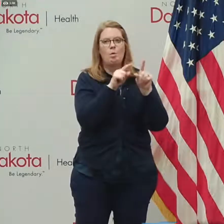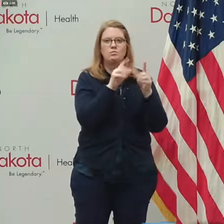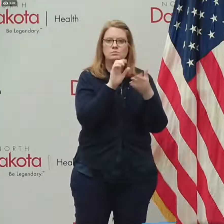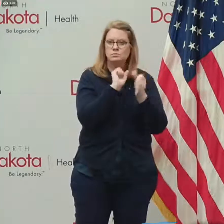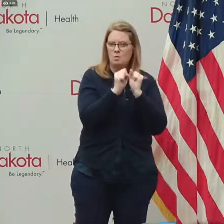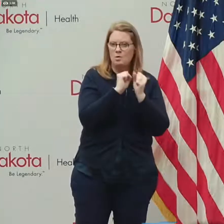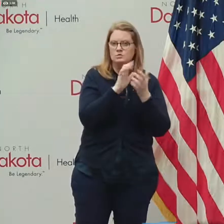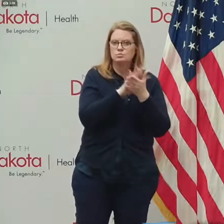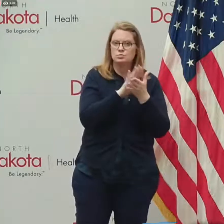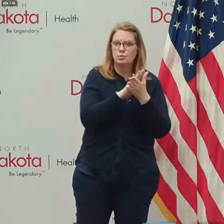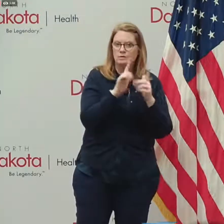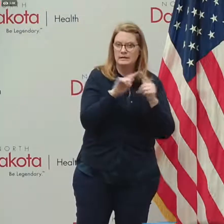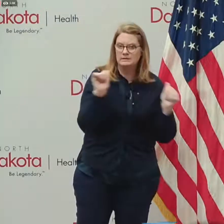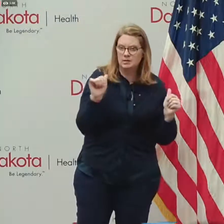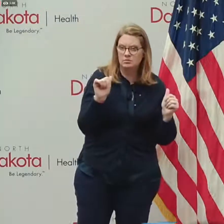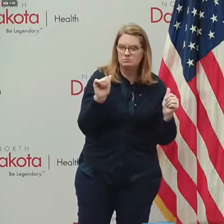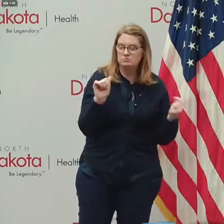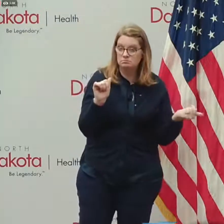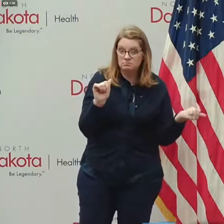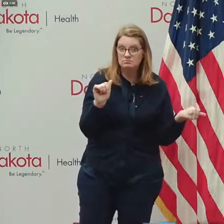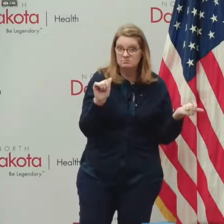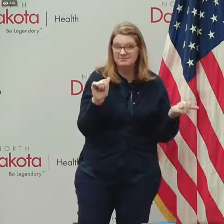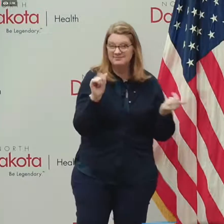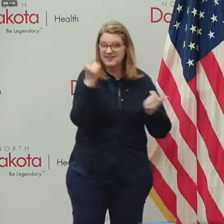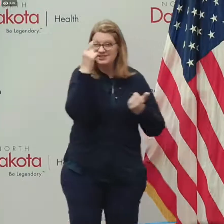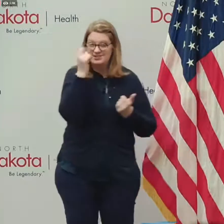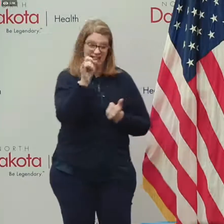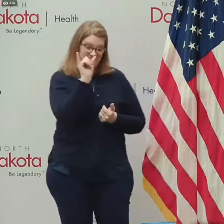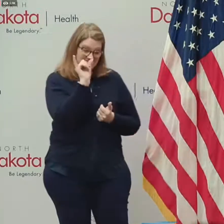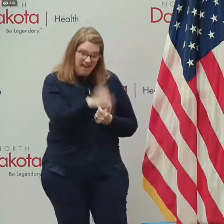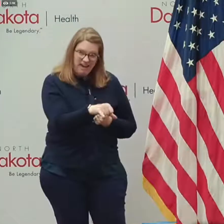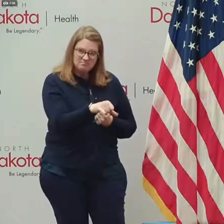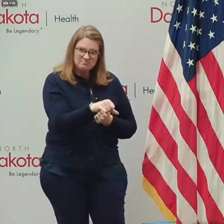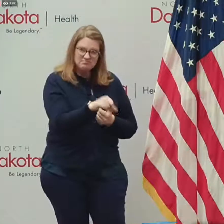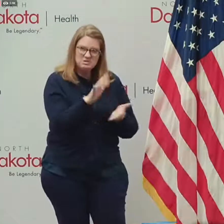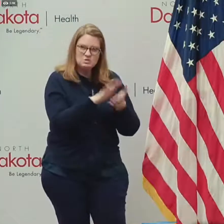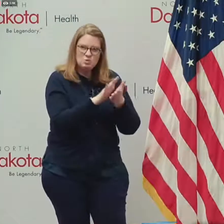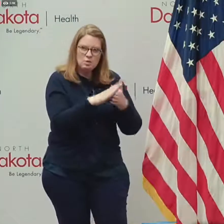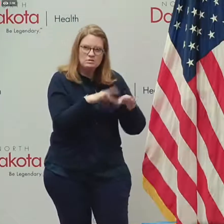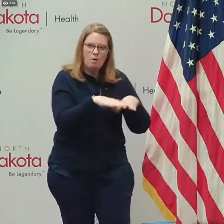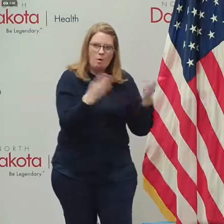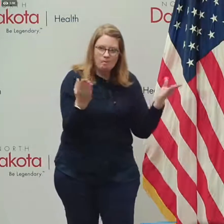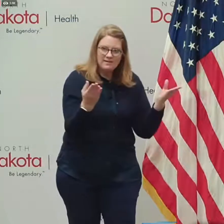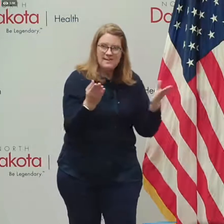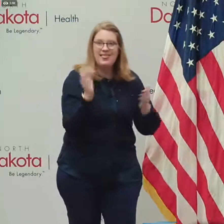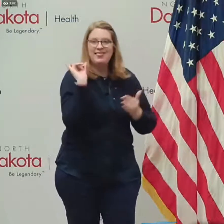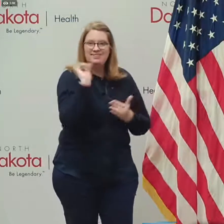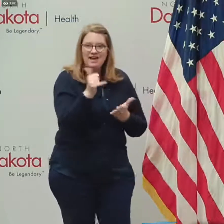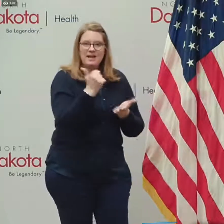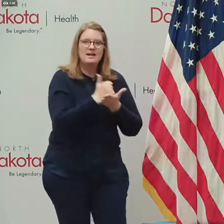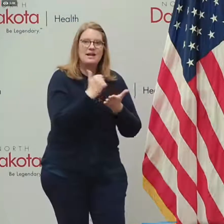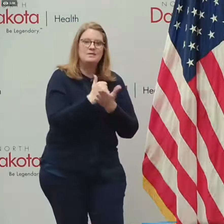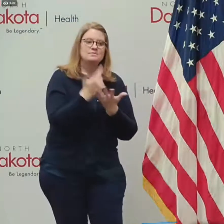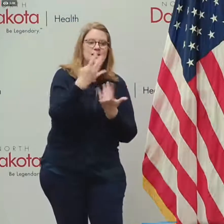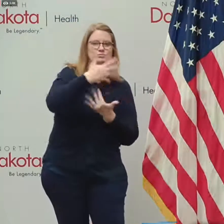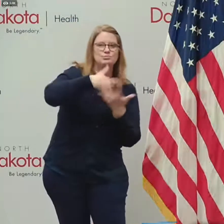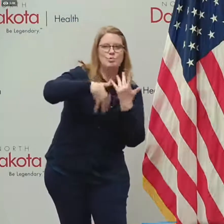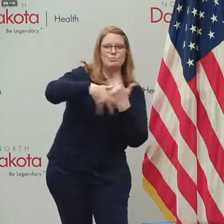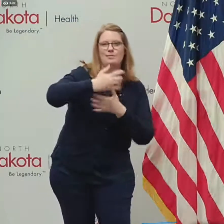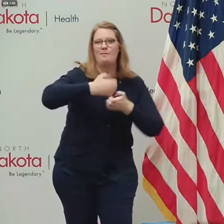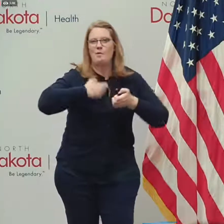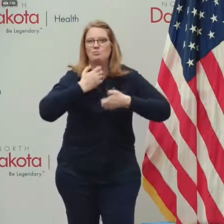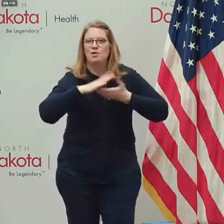etc. This is helping keep our schools open and our students in school. It helps them with all their social and emotional learning. And